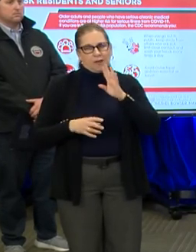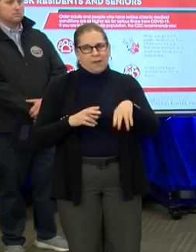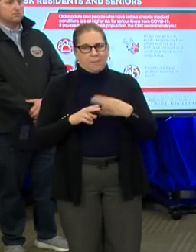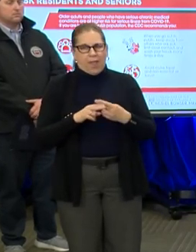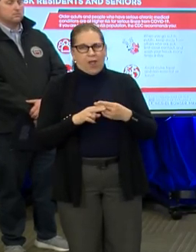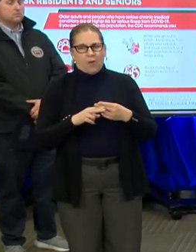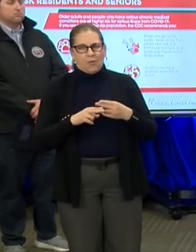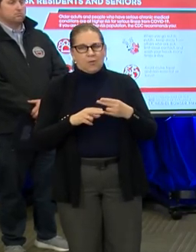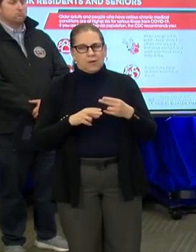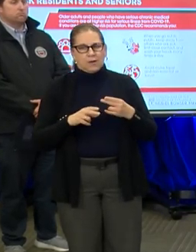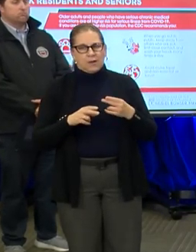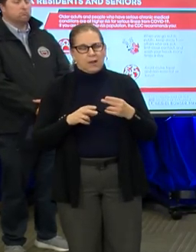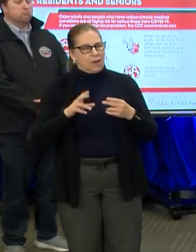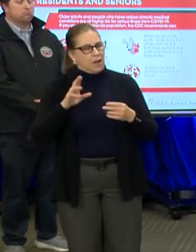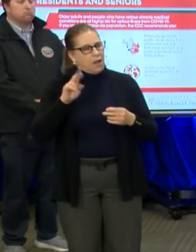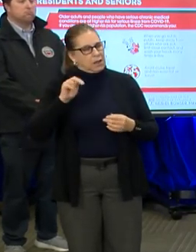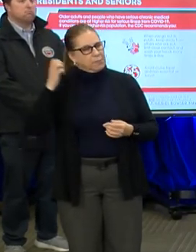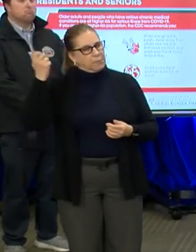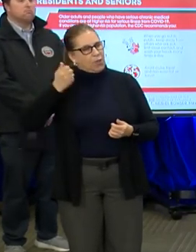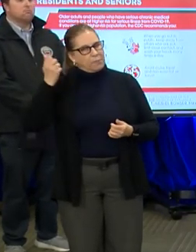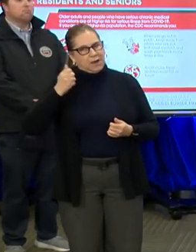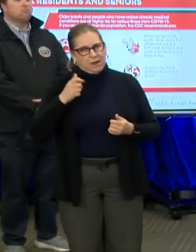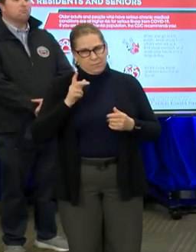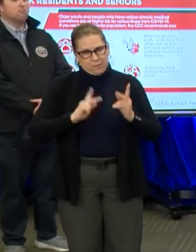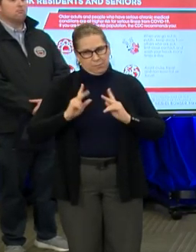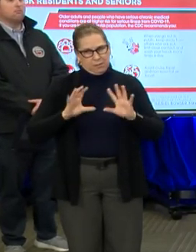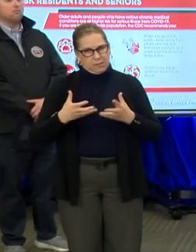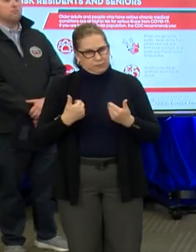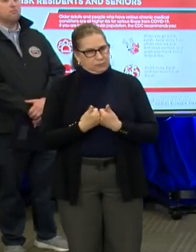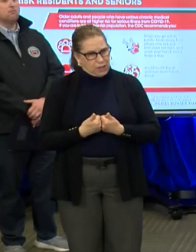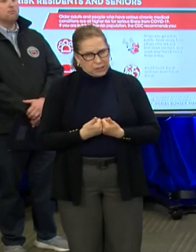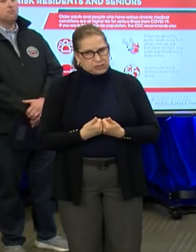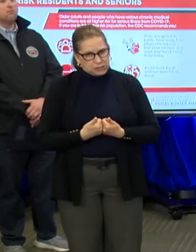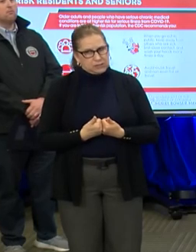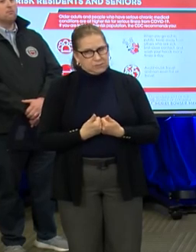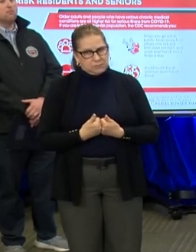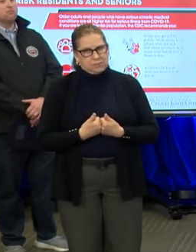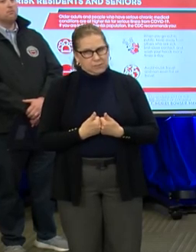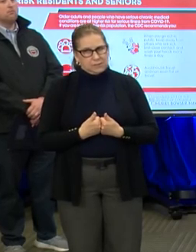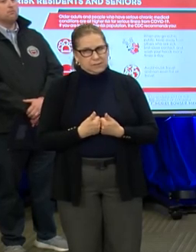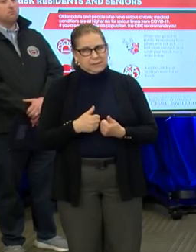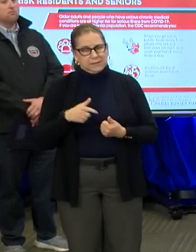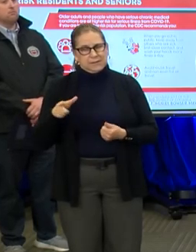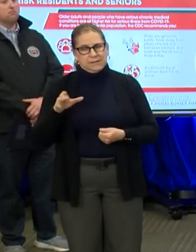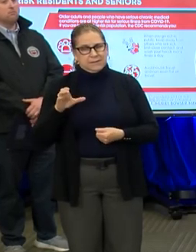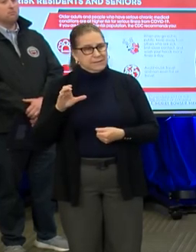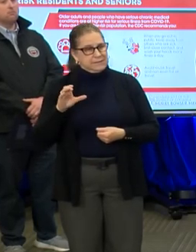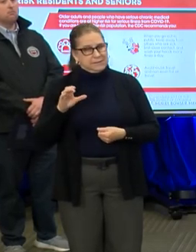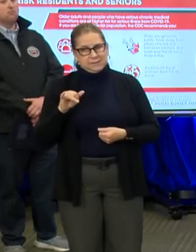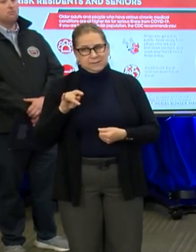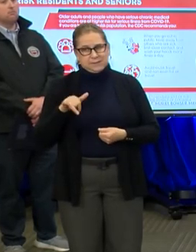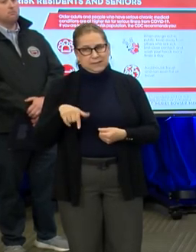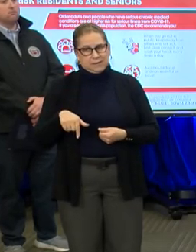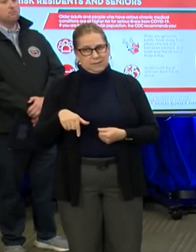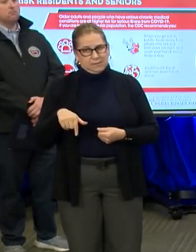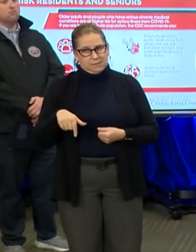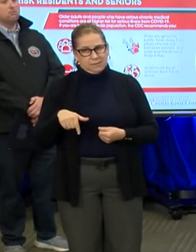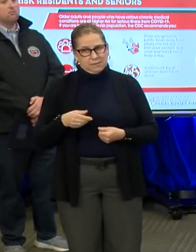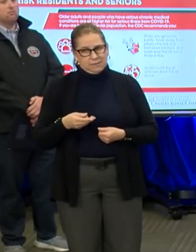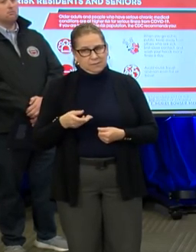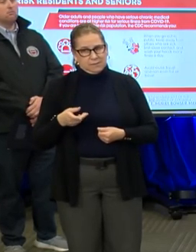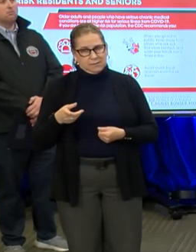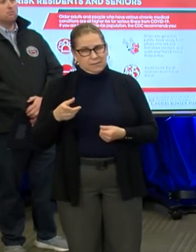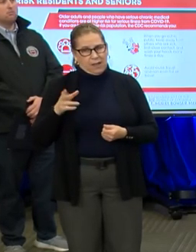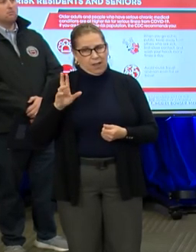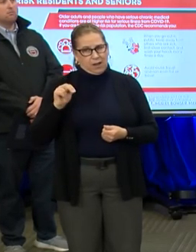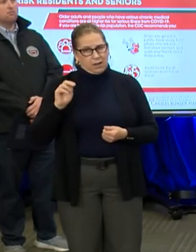too? Wondering if you think that it's acceptable that the city's unemployment site only functions on, you know, the outdated browser, right, on sort of laptops